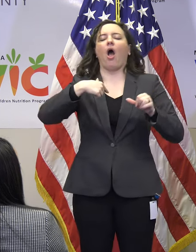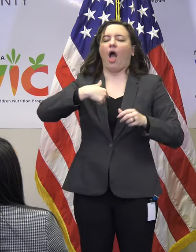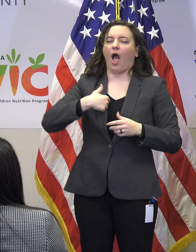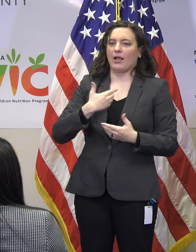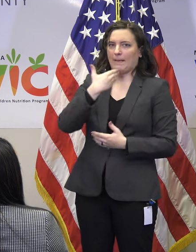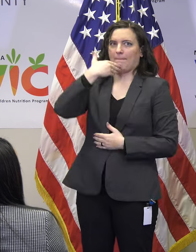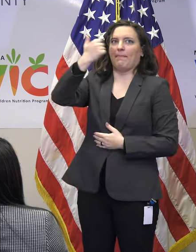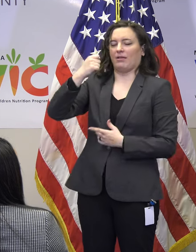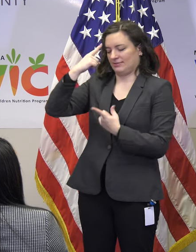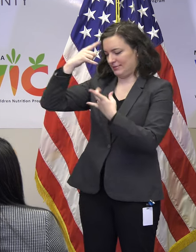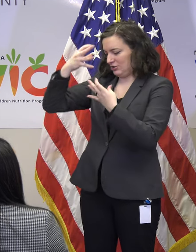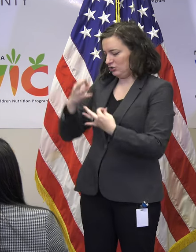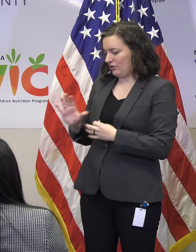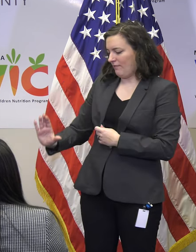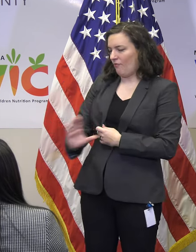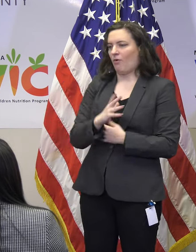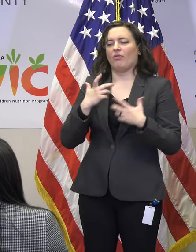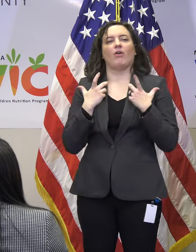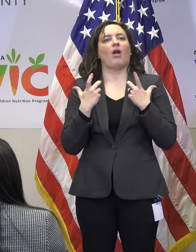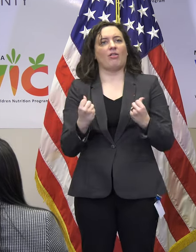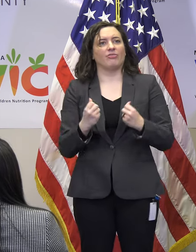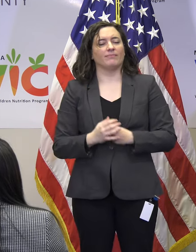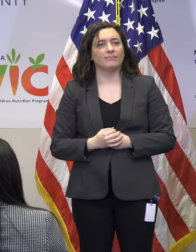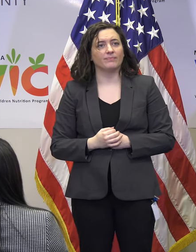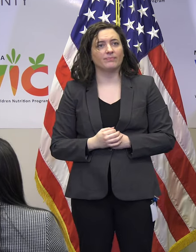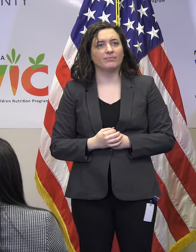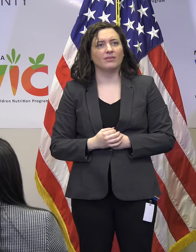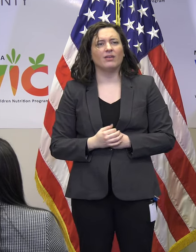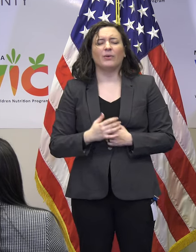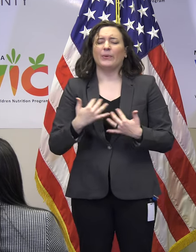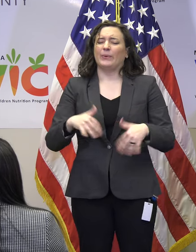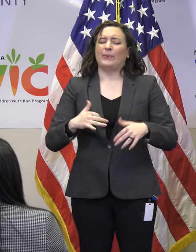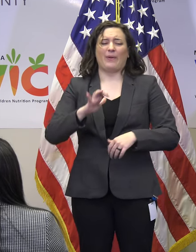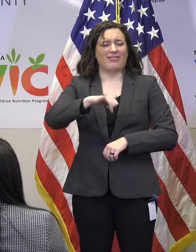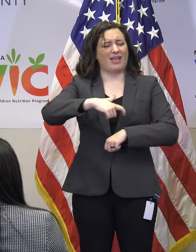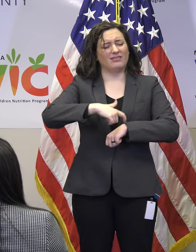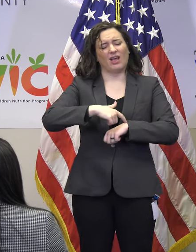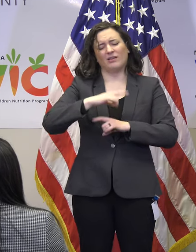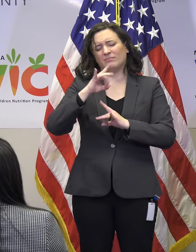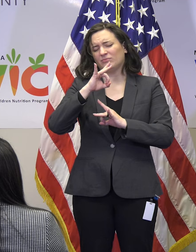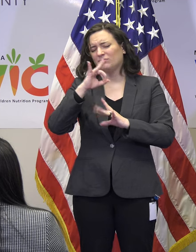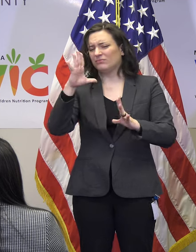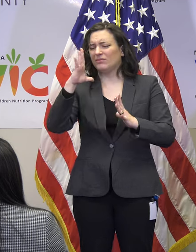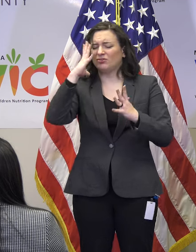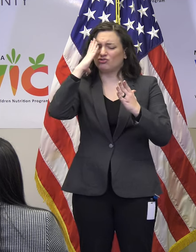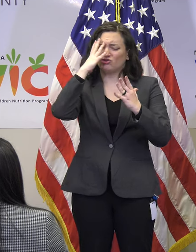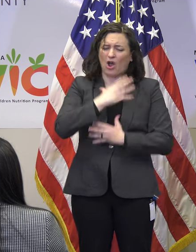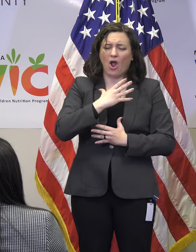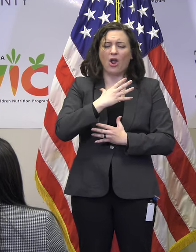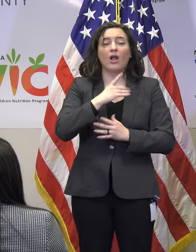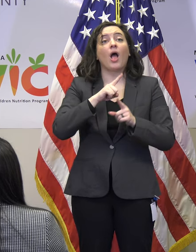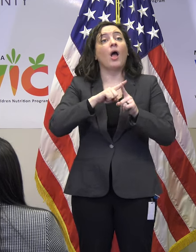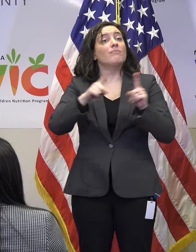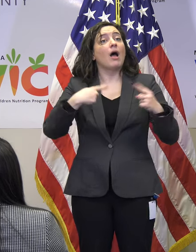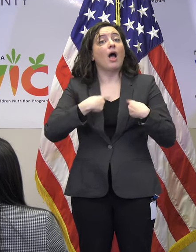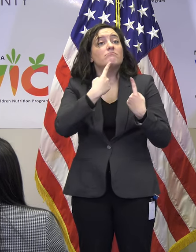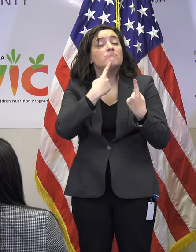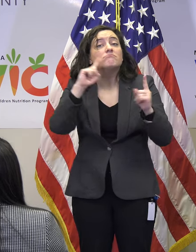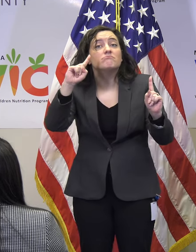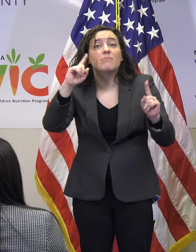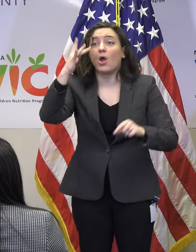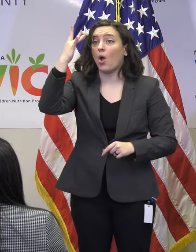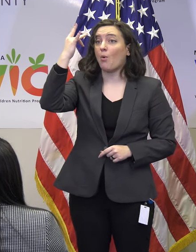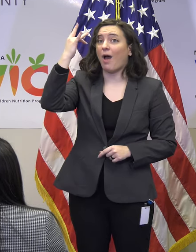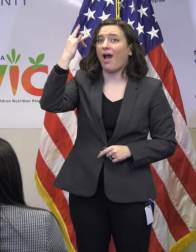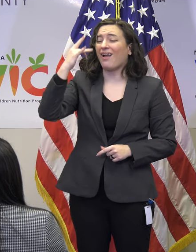child's health. I was able to overcome this dark time in my life because despite of all the chaos going on around me, I was